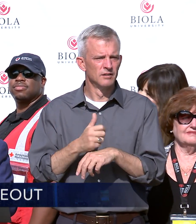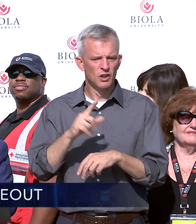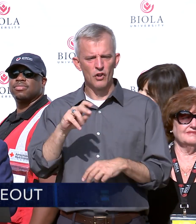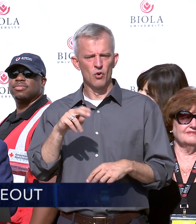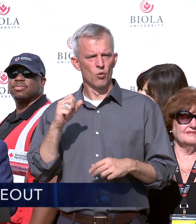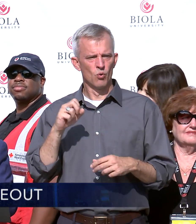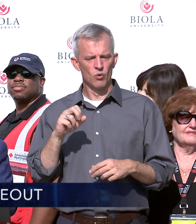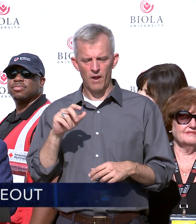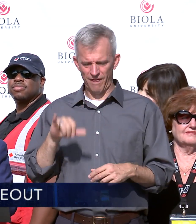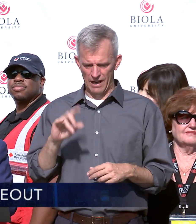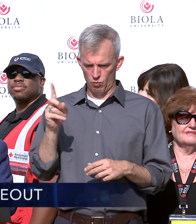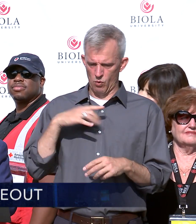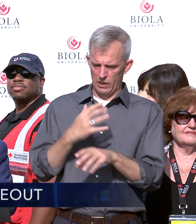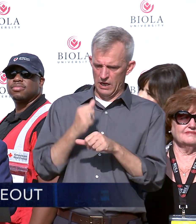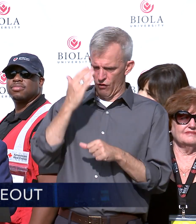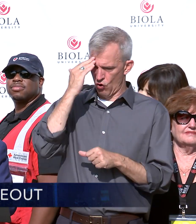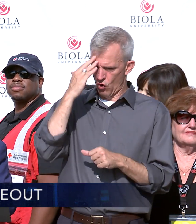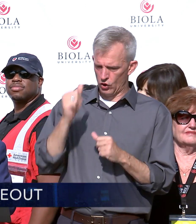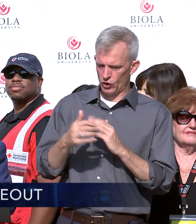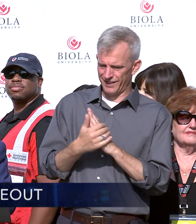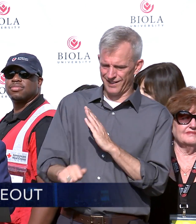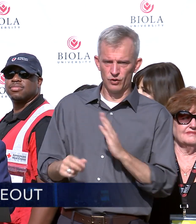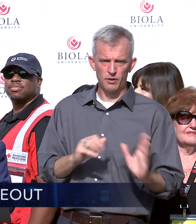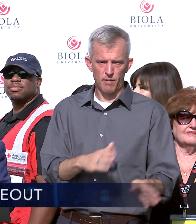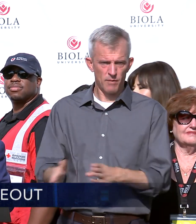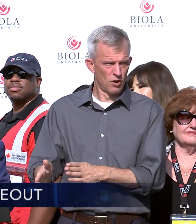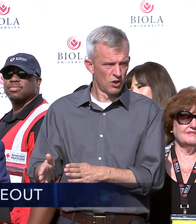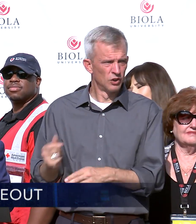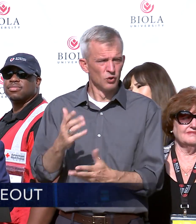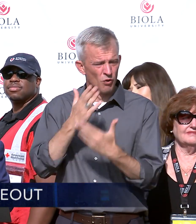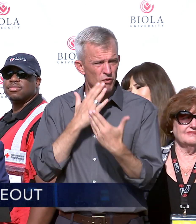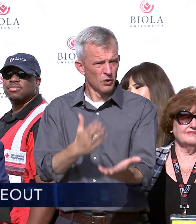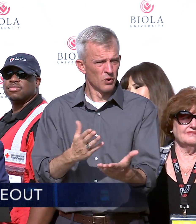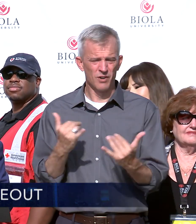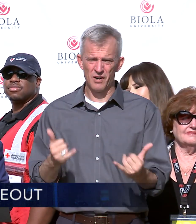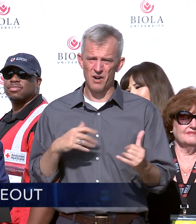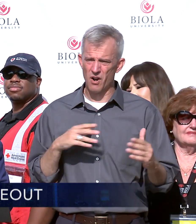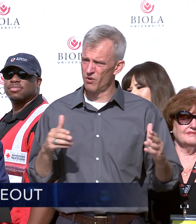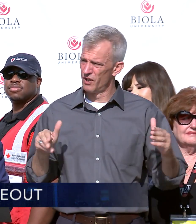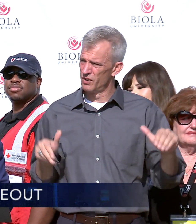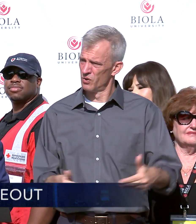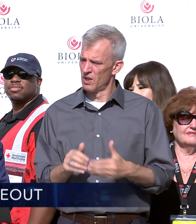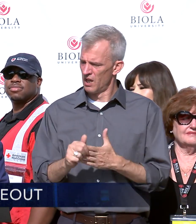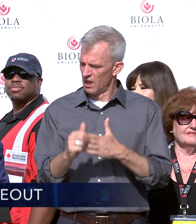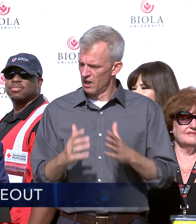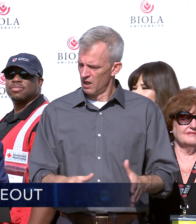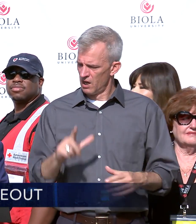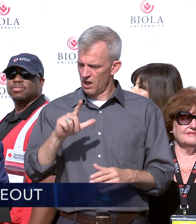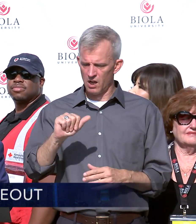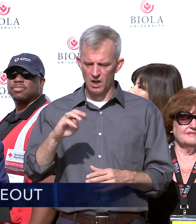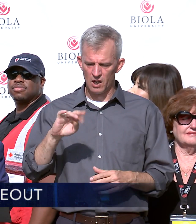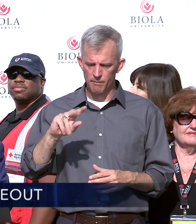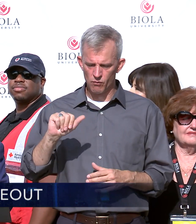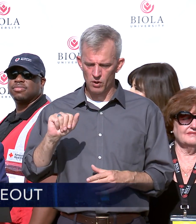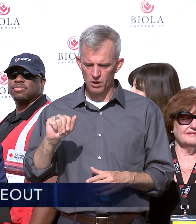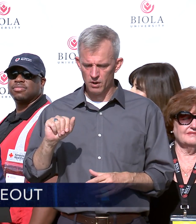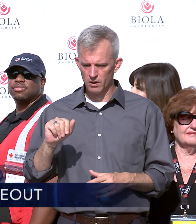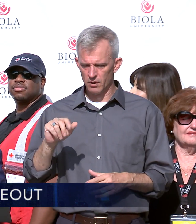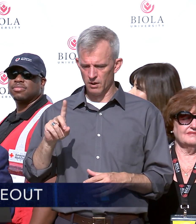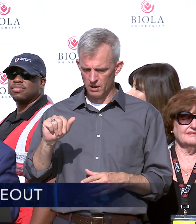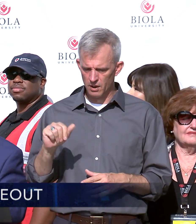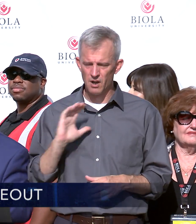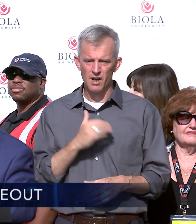skill to prepare. So I want to thank you all for doing that. So now I'd like to introduce the leader of La Mirada, our mayor, Steve